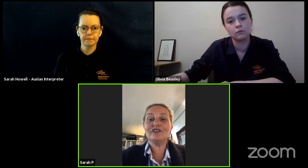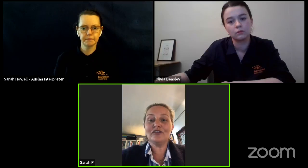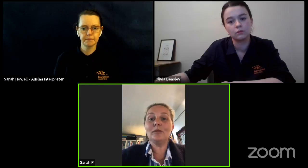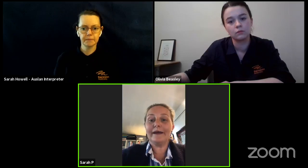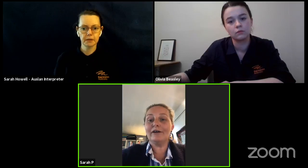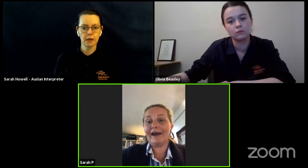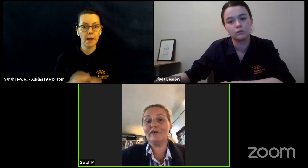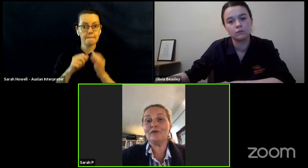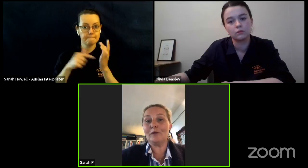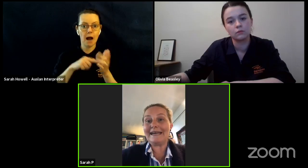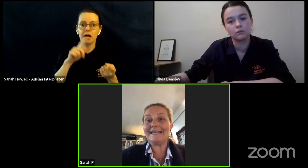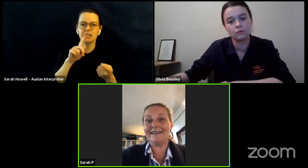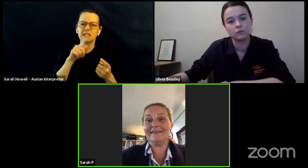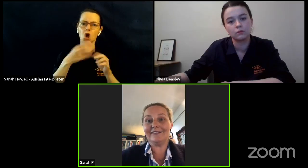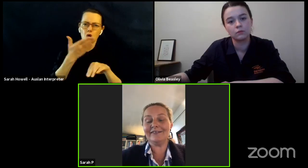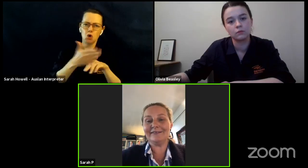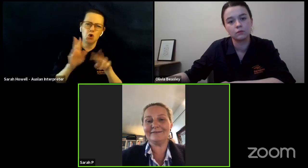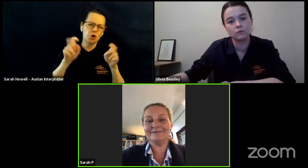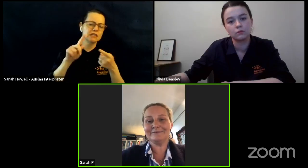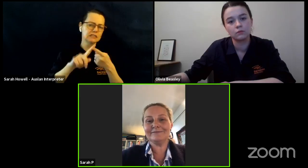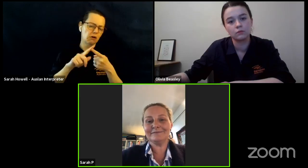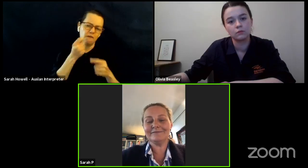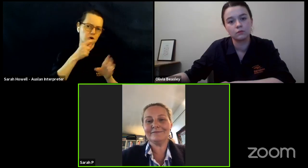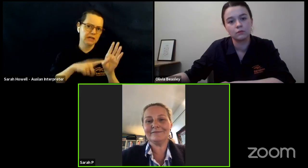However, it has still been around for many years.